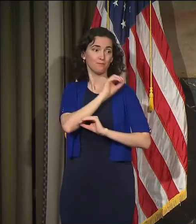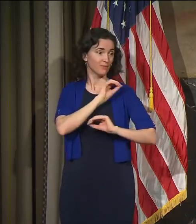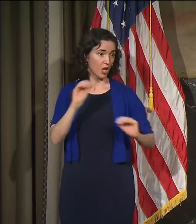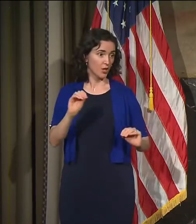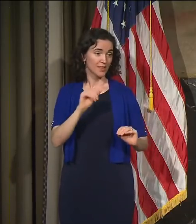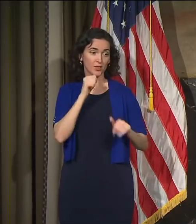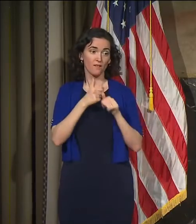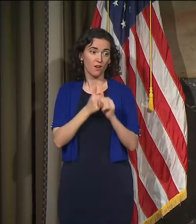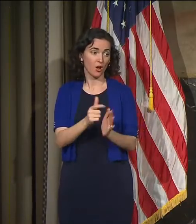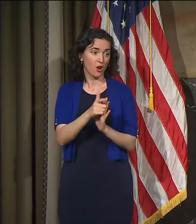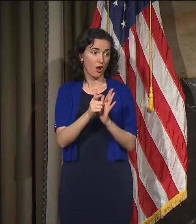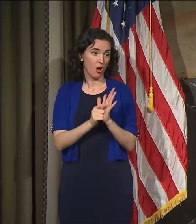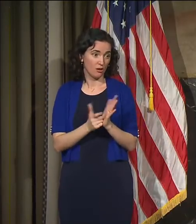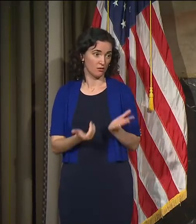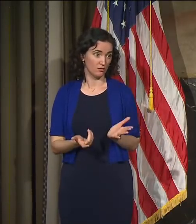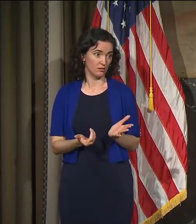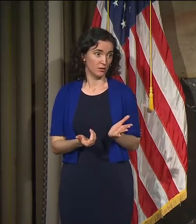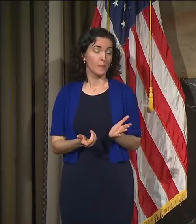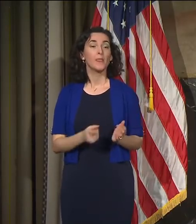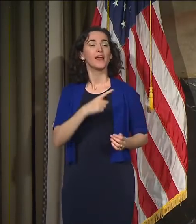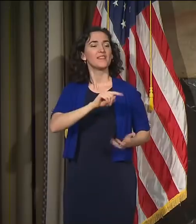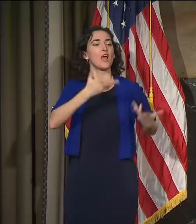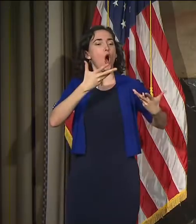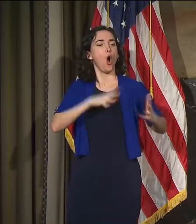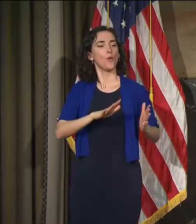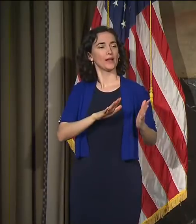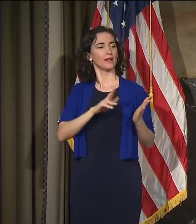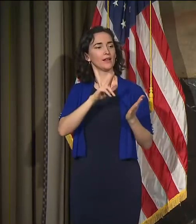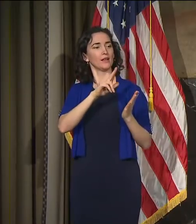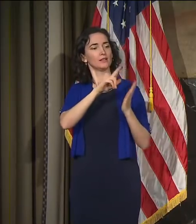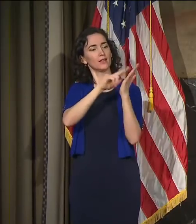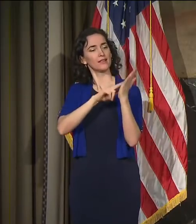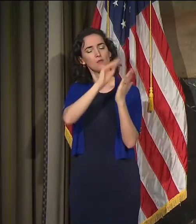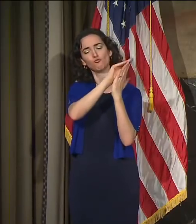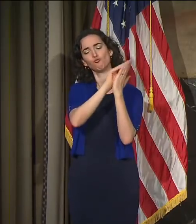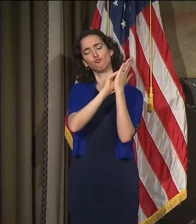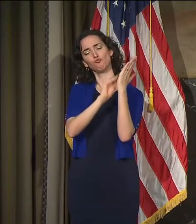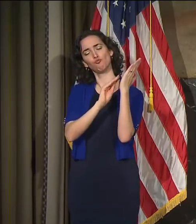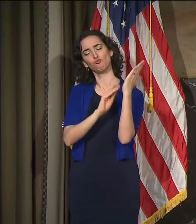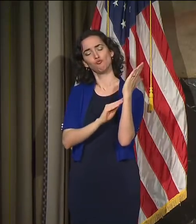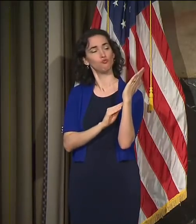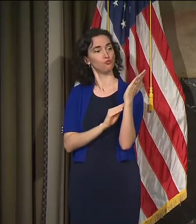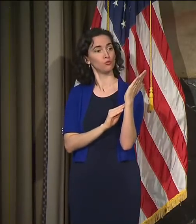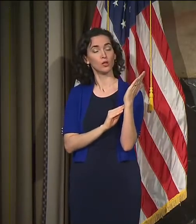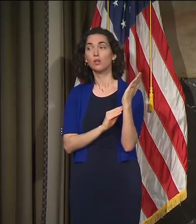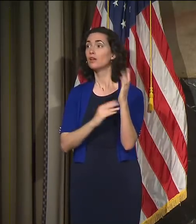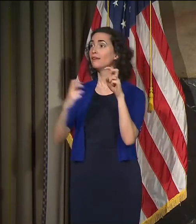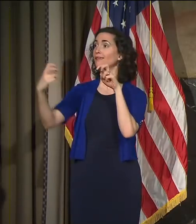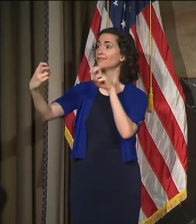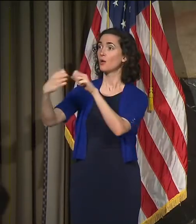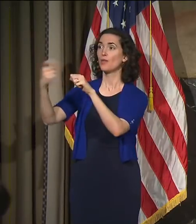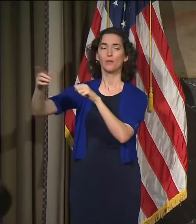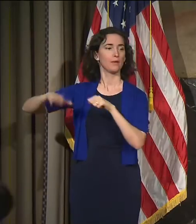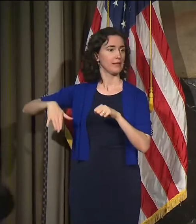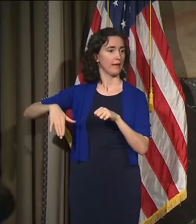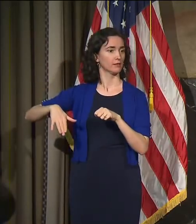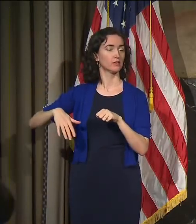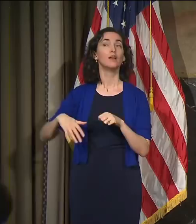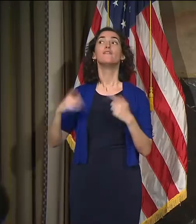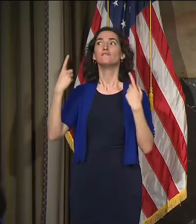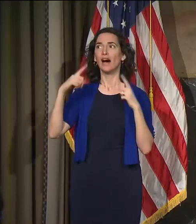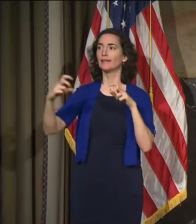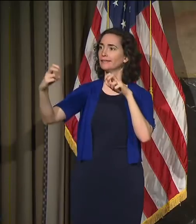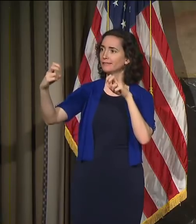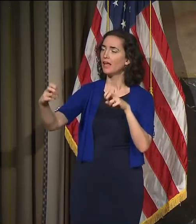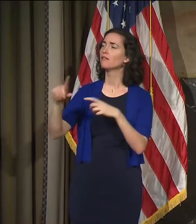do it. In fact, they had already drafted the petition before they ever sat down with them, and when they did, they didn't really ask the